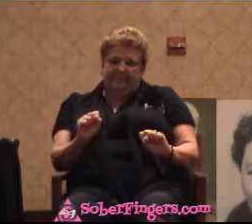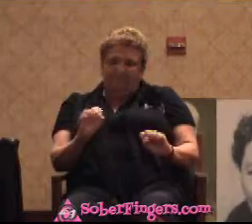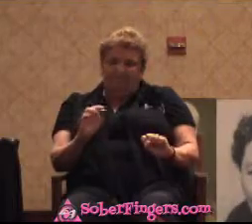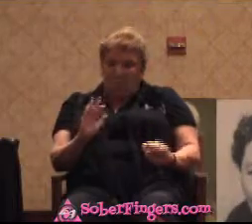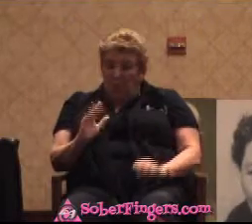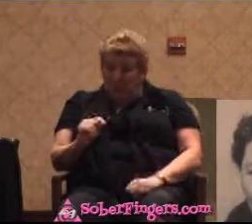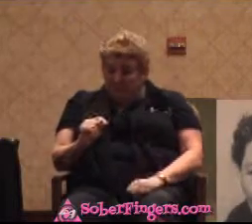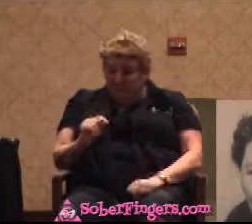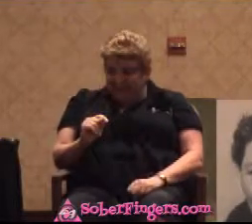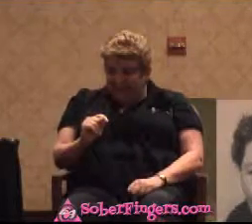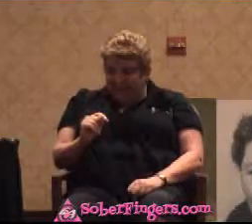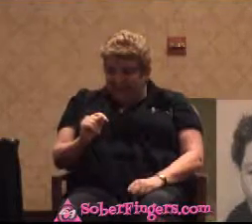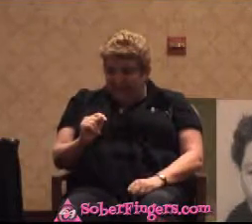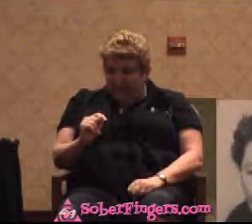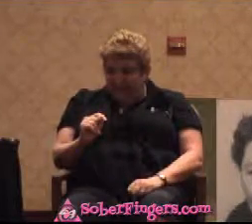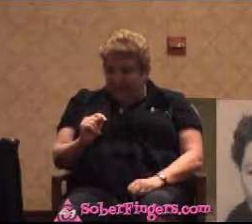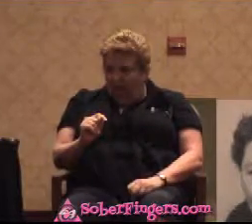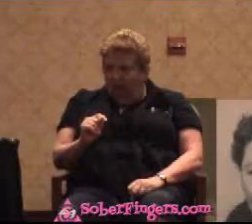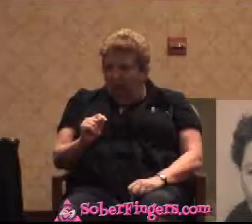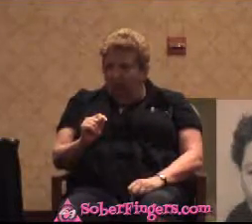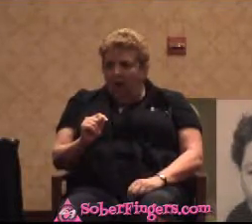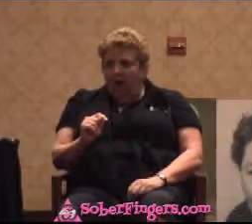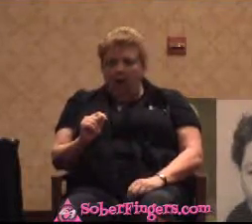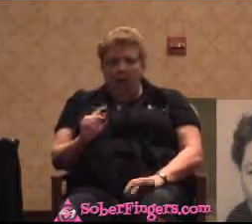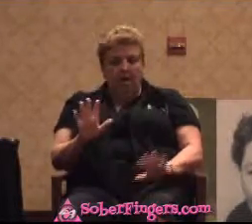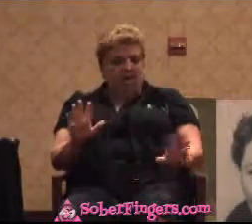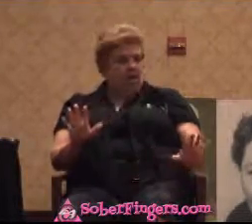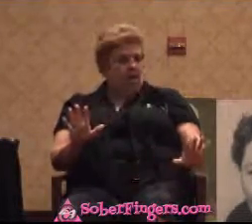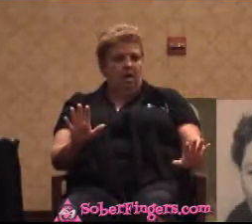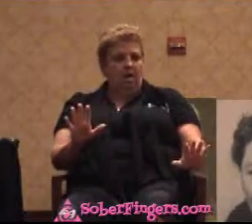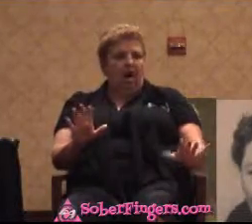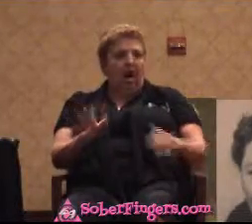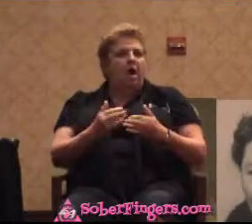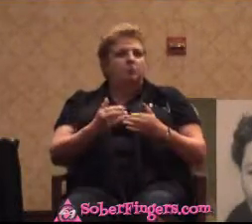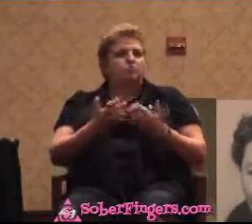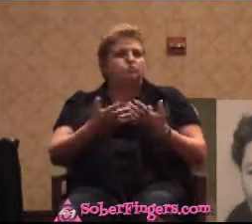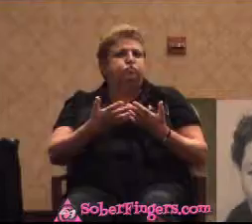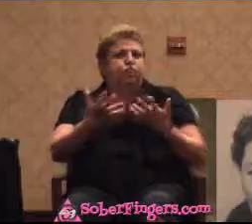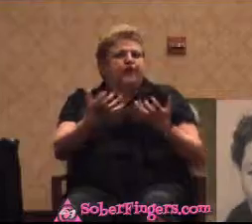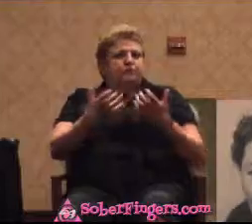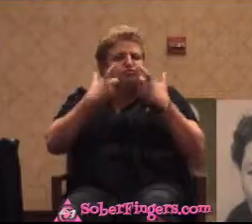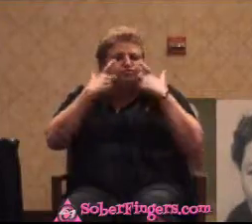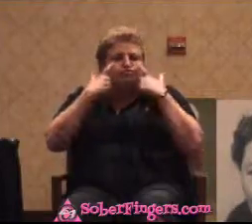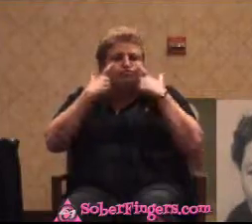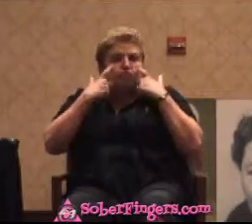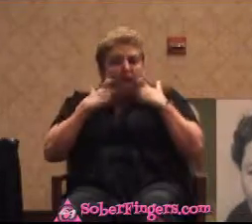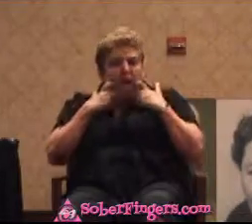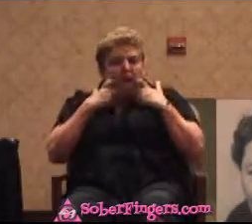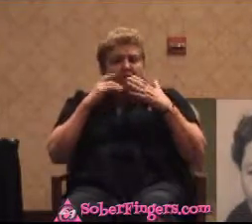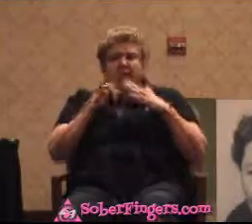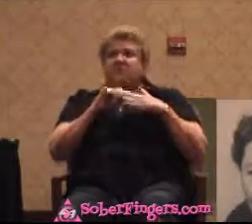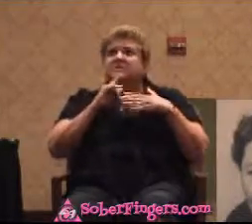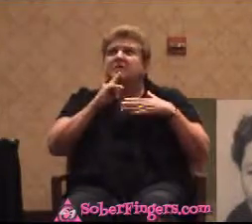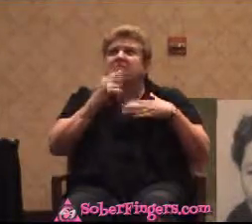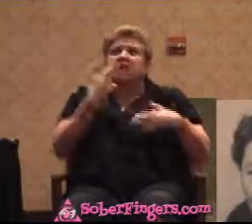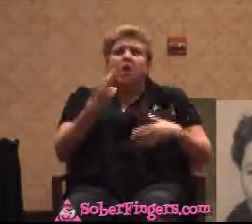I thought that was the closest family. I almost wanted to cry. I thought that was the closest family I'd ever met. I remember I went home, I was like,